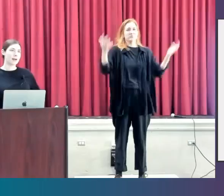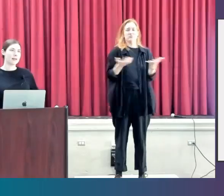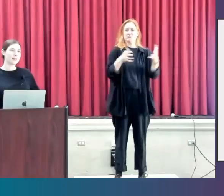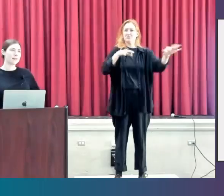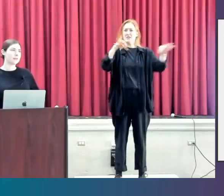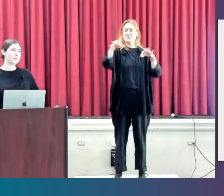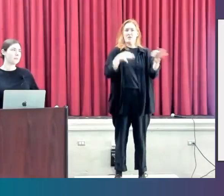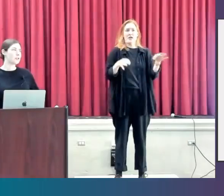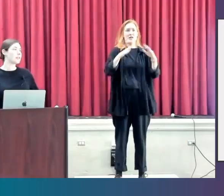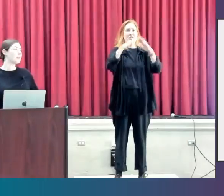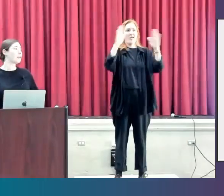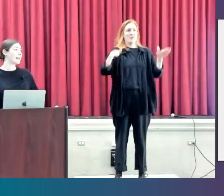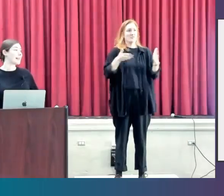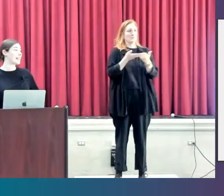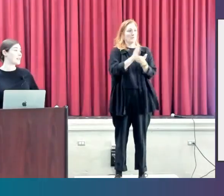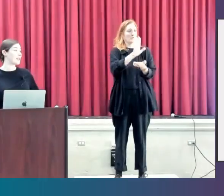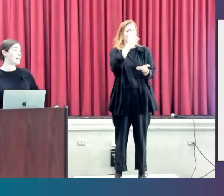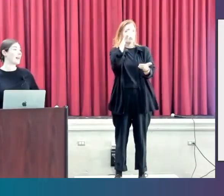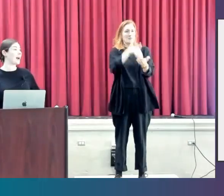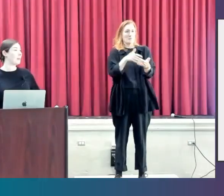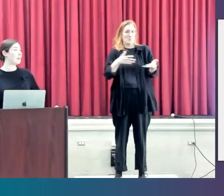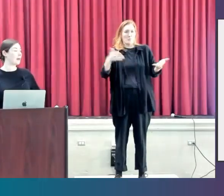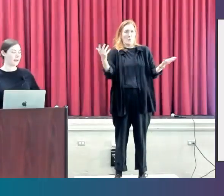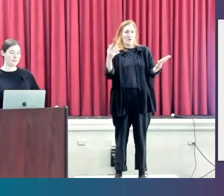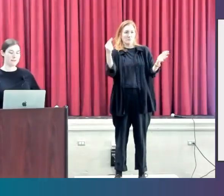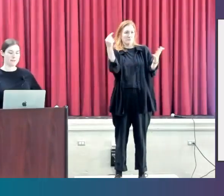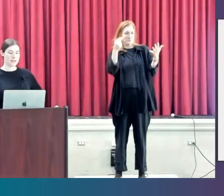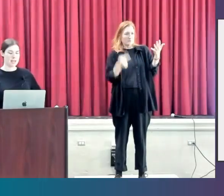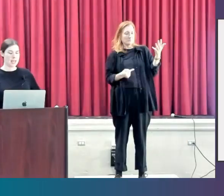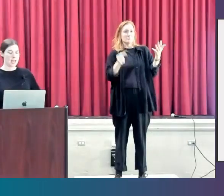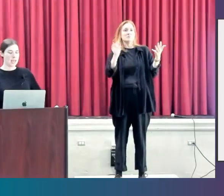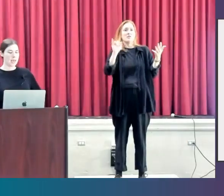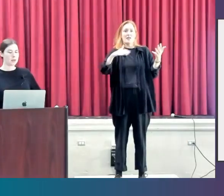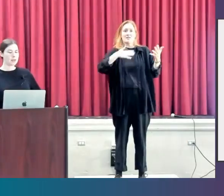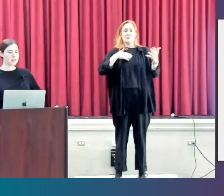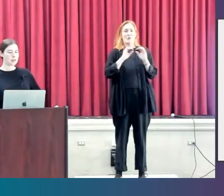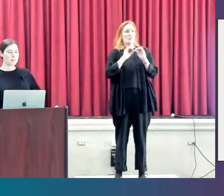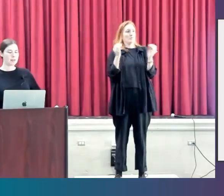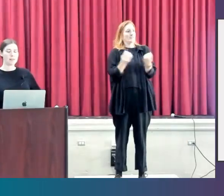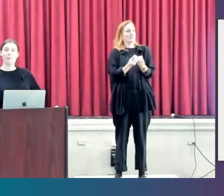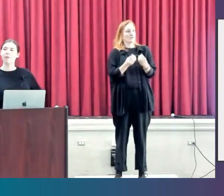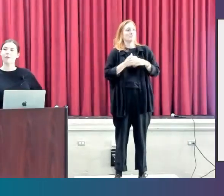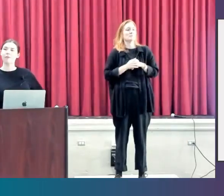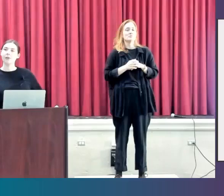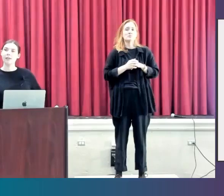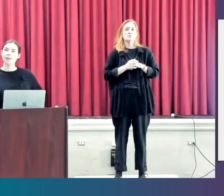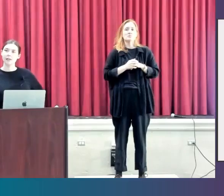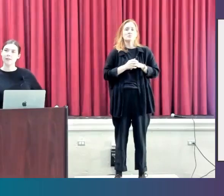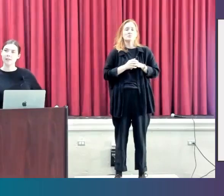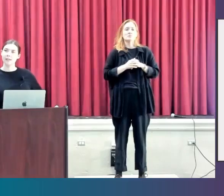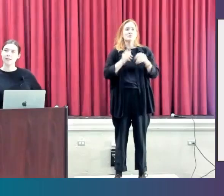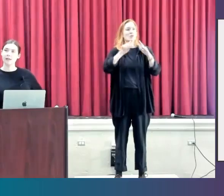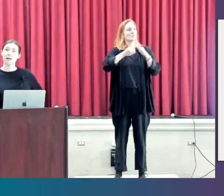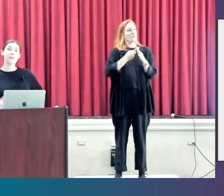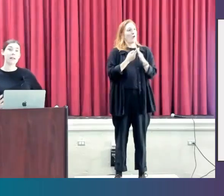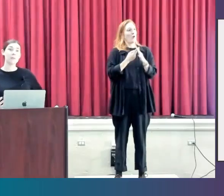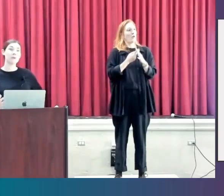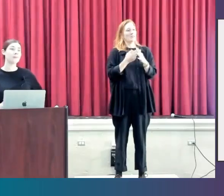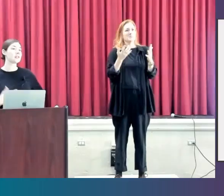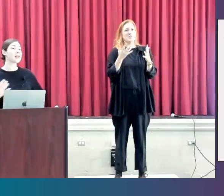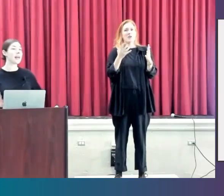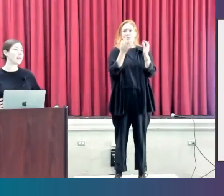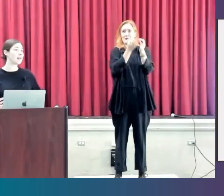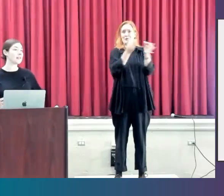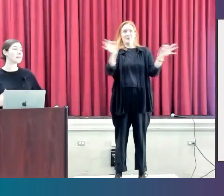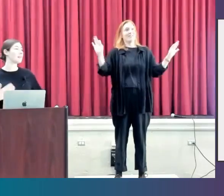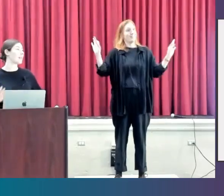Rights Center, which is the organization that I'm a part of. And we're going to talk about some of our free services that are available